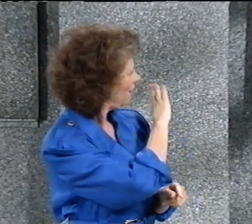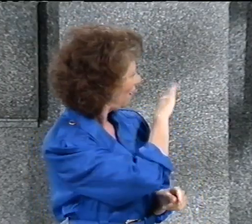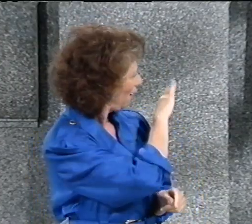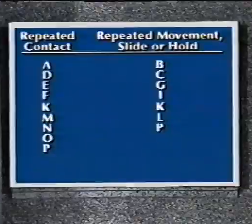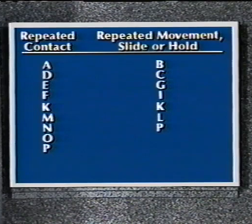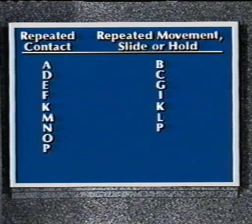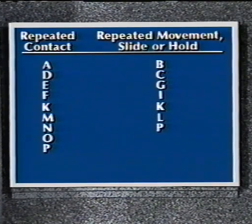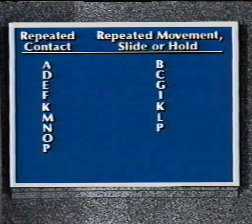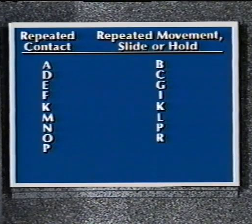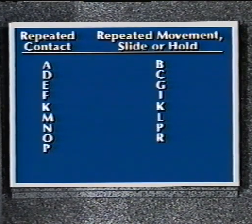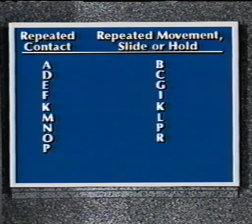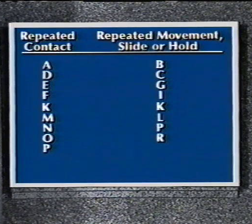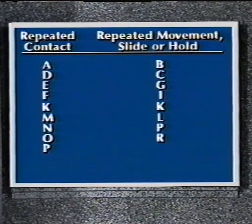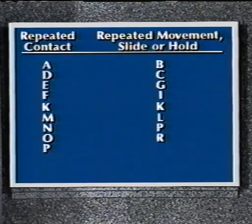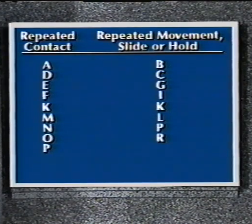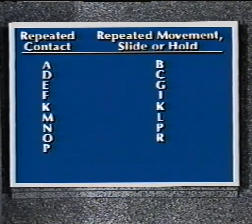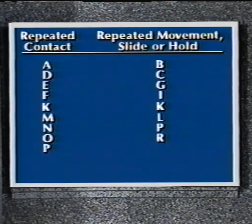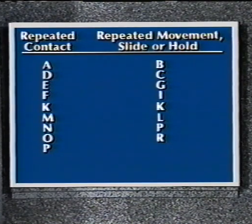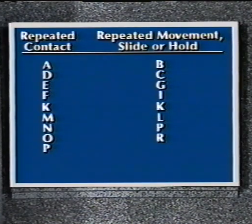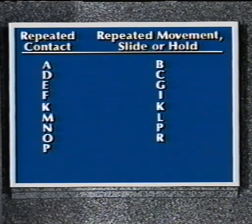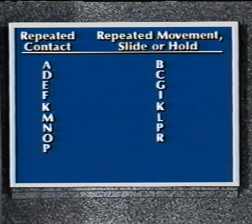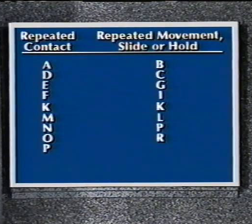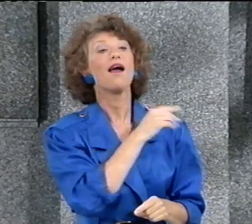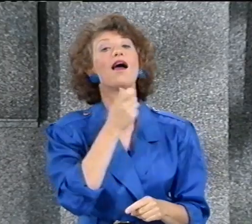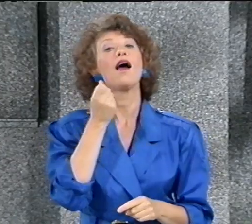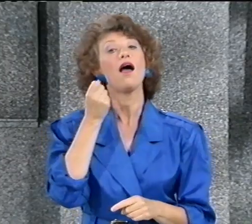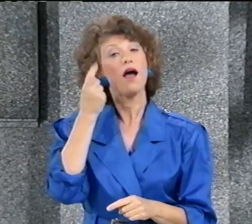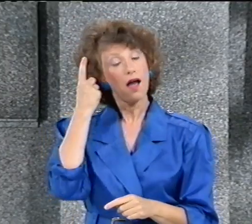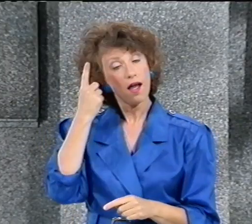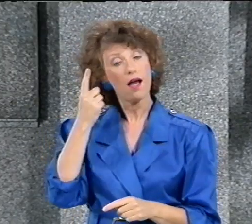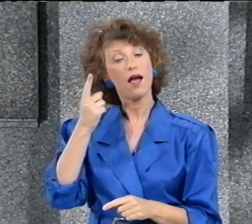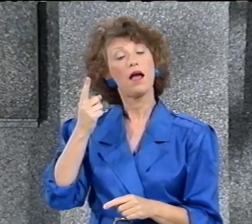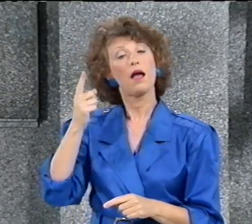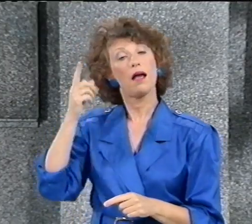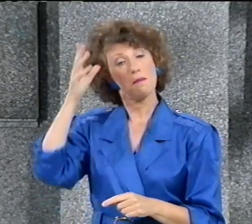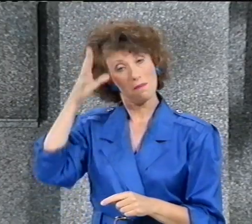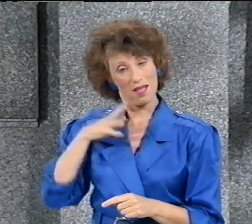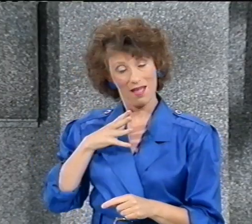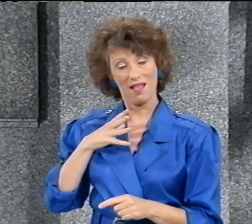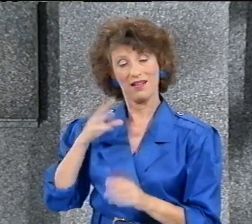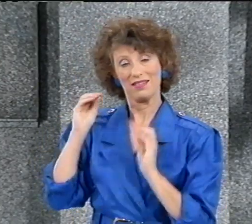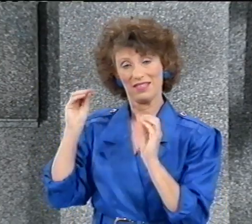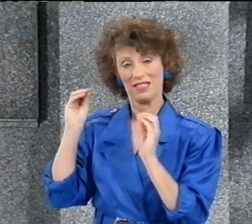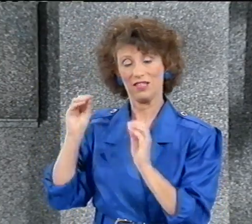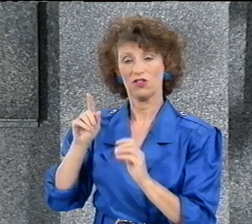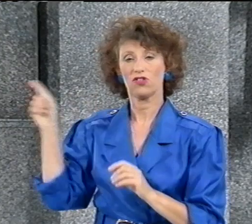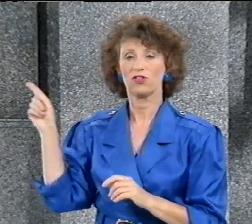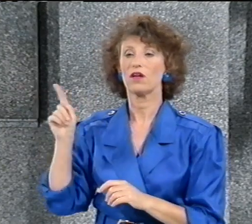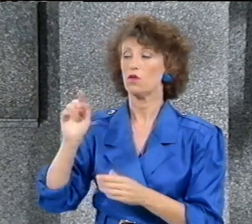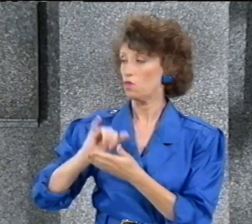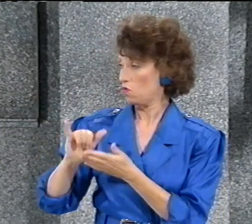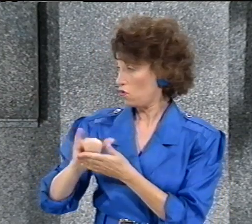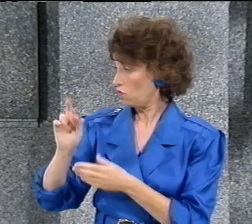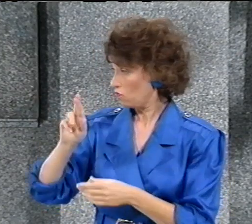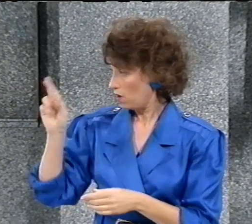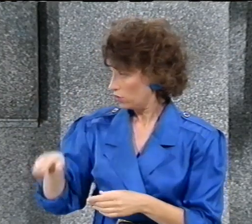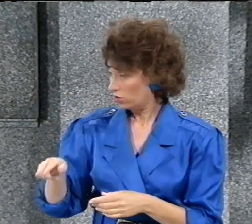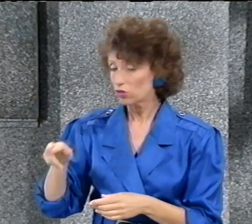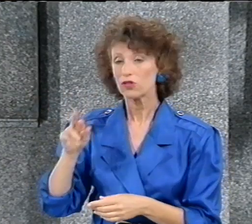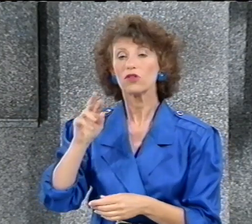Right, it goes in the movement column. I'd like to tell you about Dr. Simon Carmel, who is a deaf